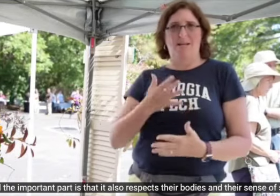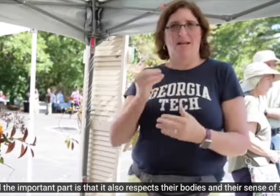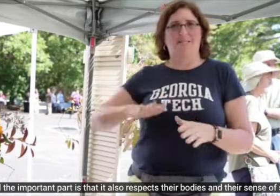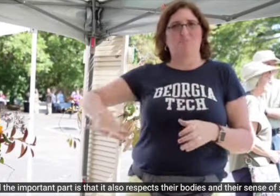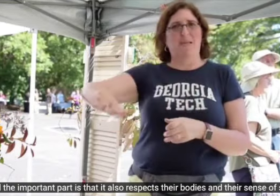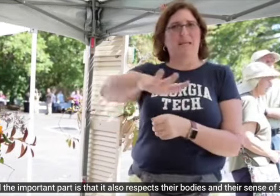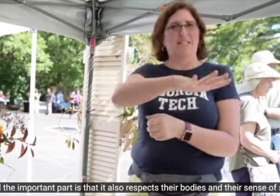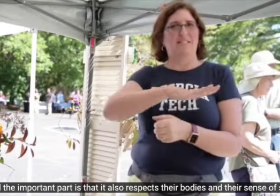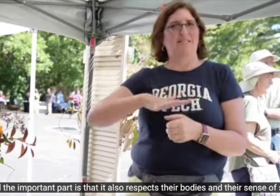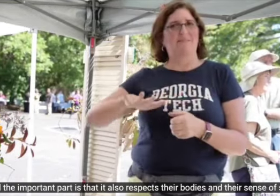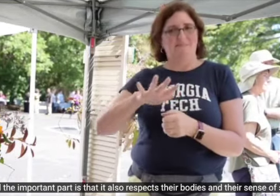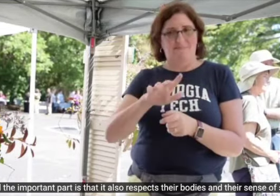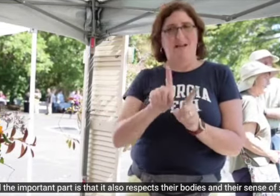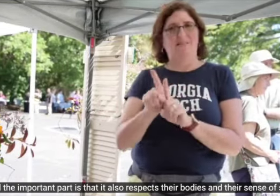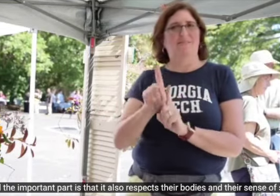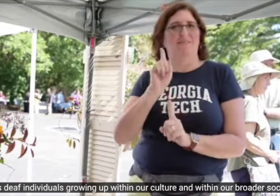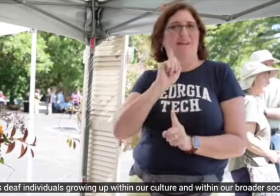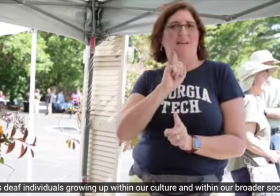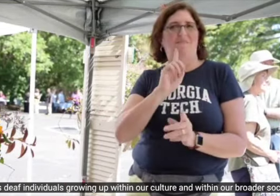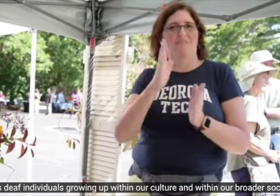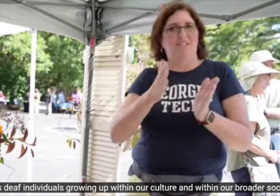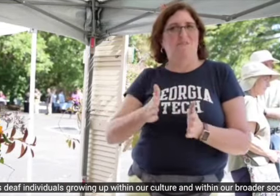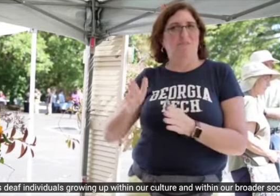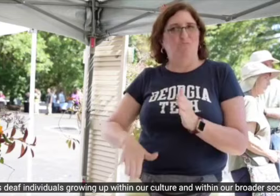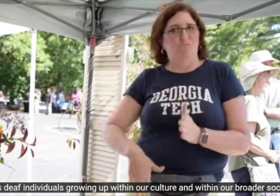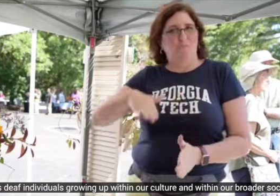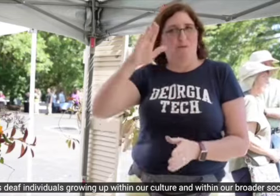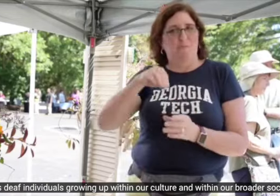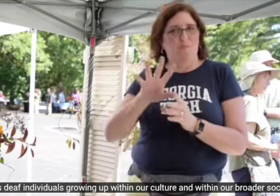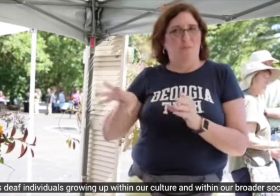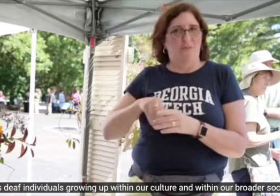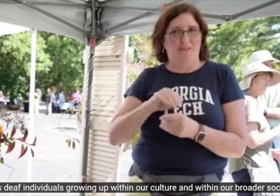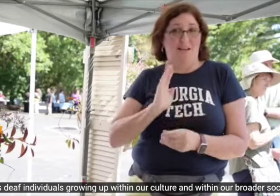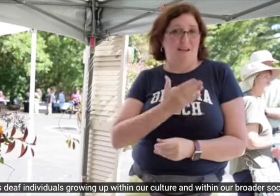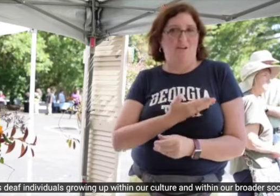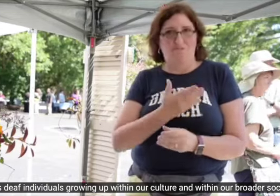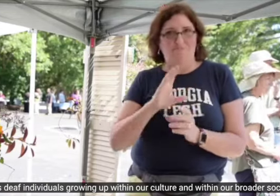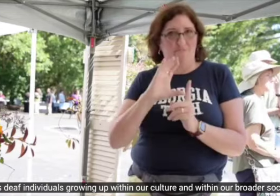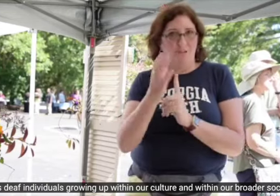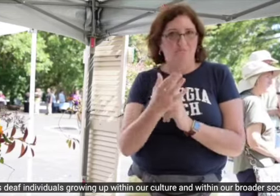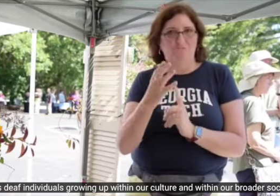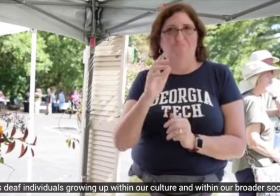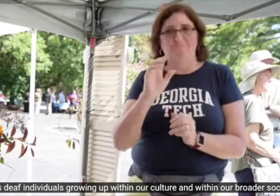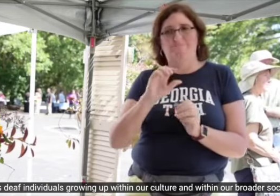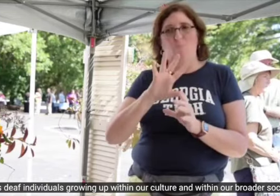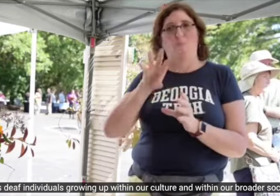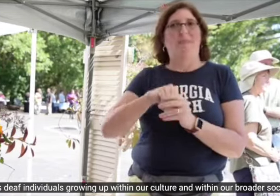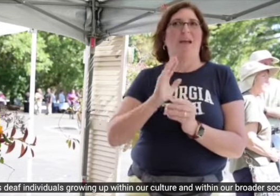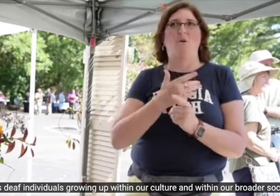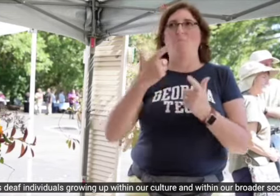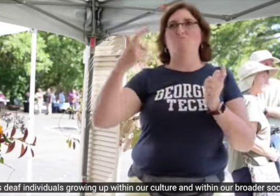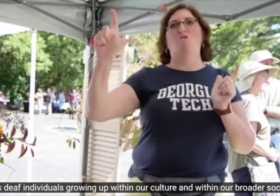their bodies and their sense of space as deaf individuals growing up within our culture and within our broader society.